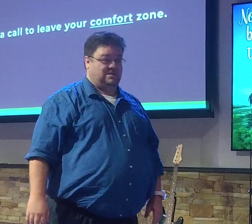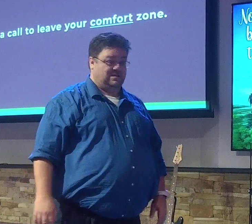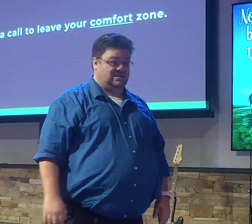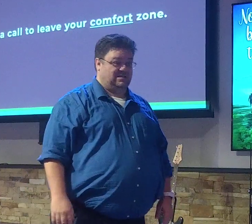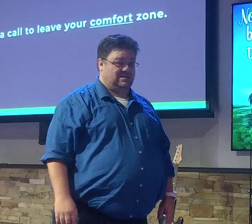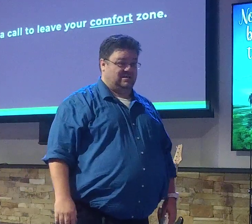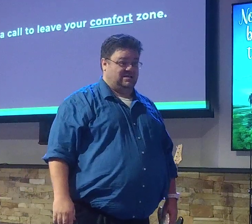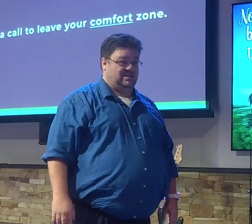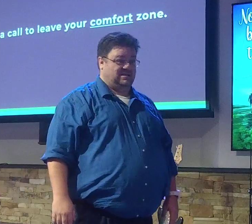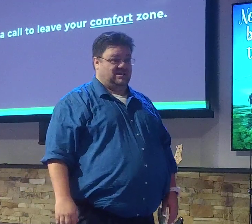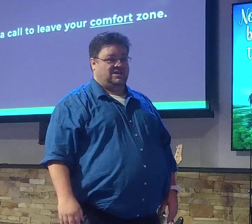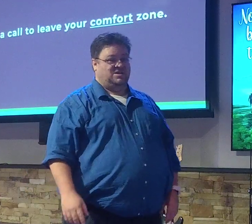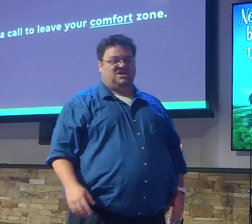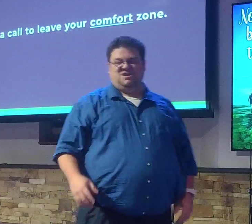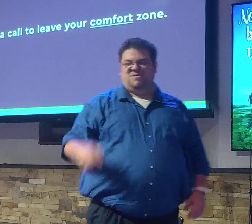But we'll figure it out. I'll see you in there.